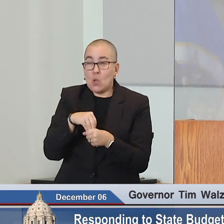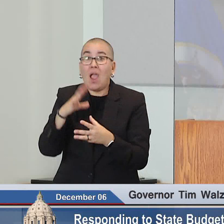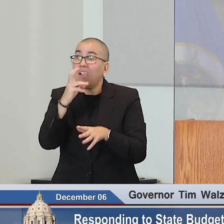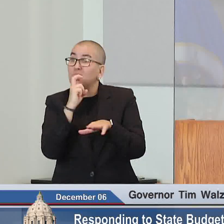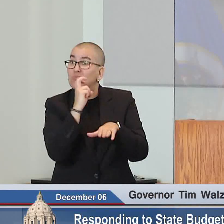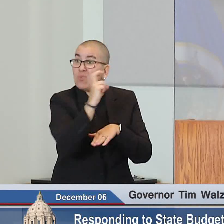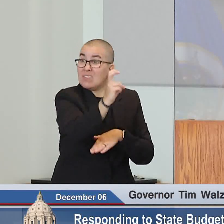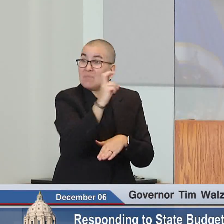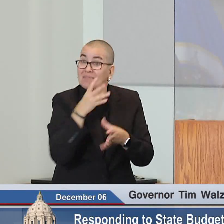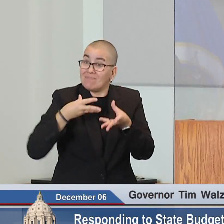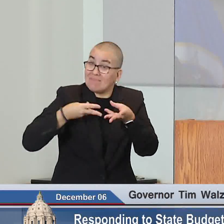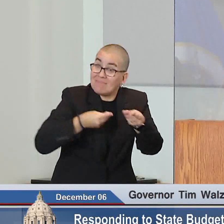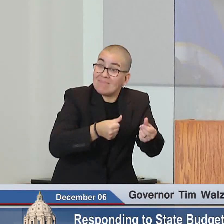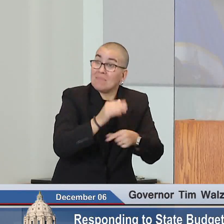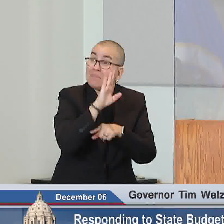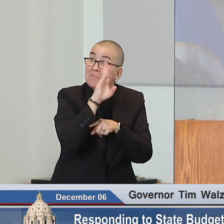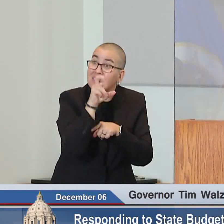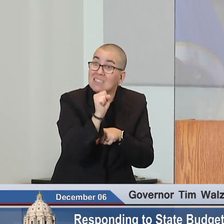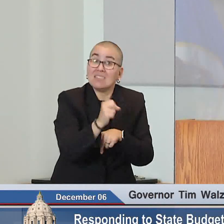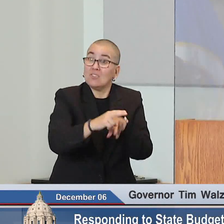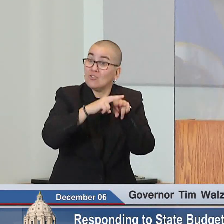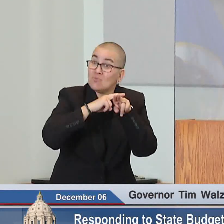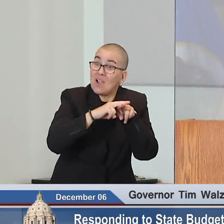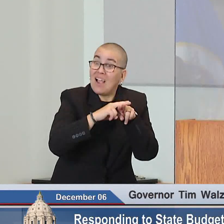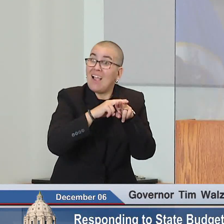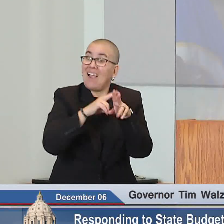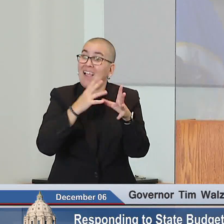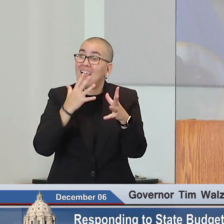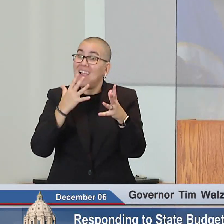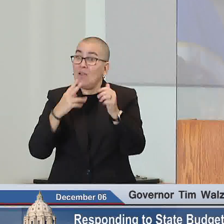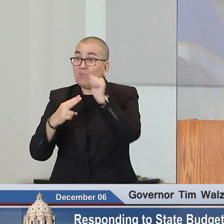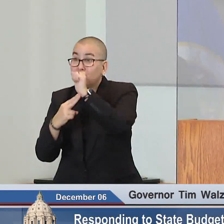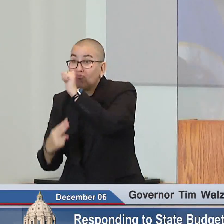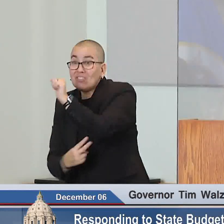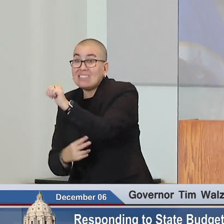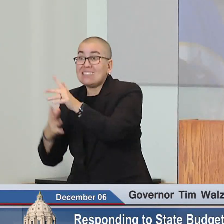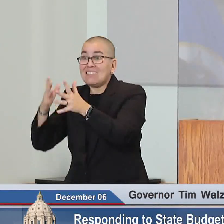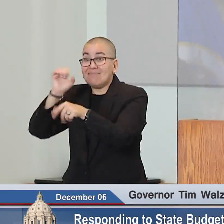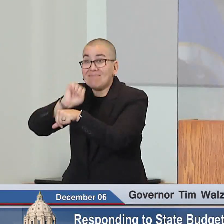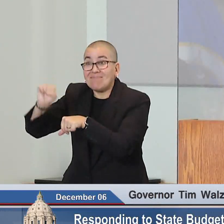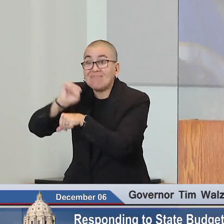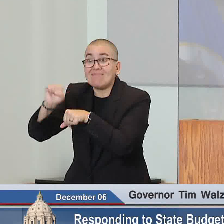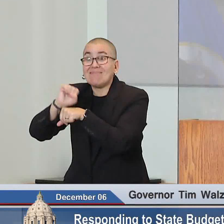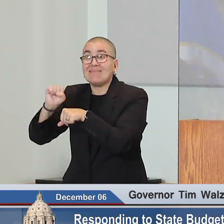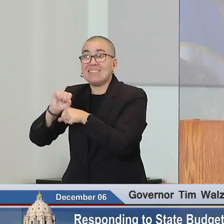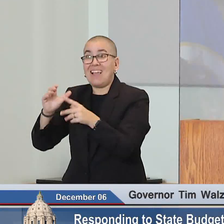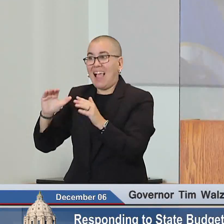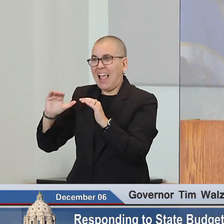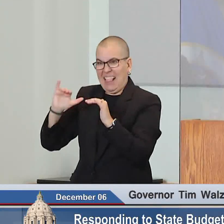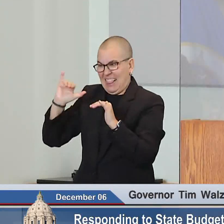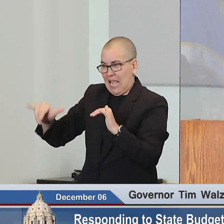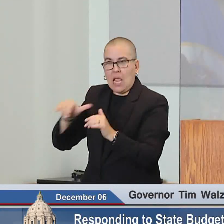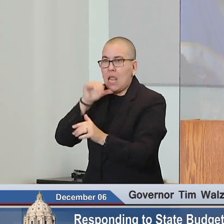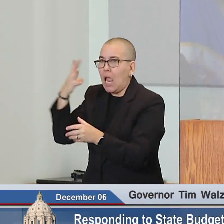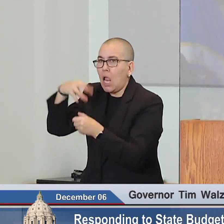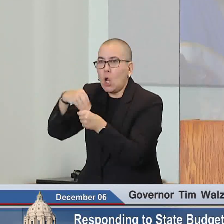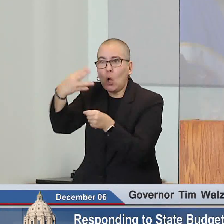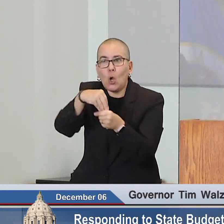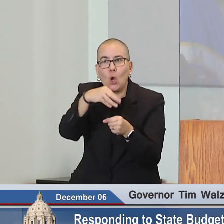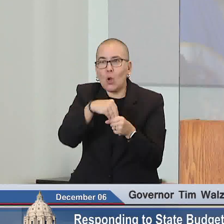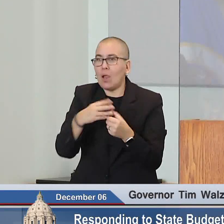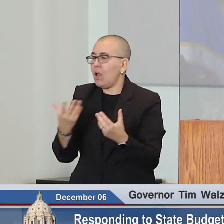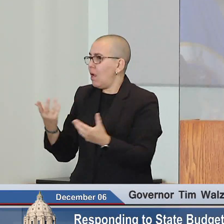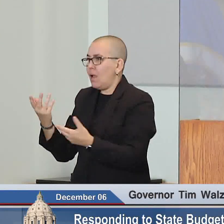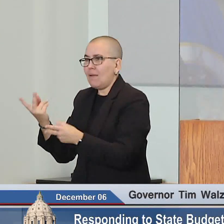transit and good roads and bridges across this state to get them to their jobs and move their products if they're a business owner. And it doesn't tell the story